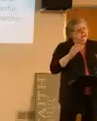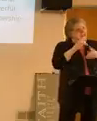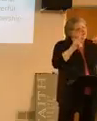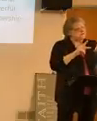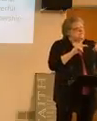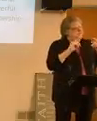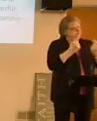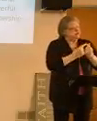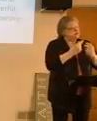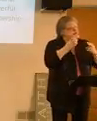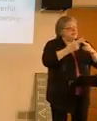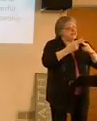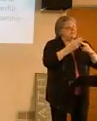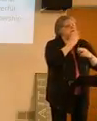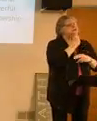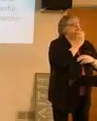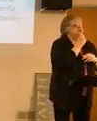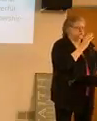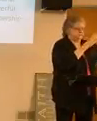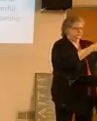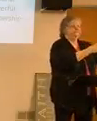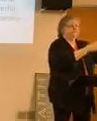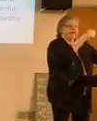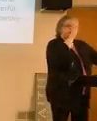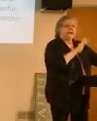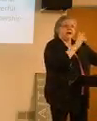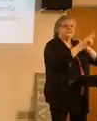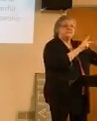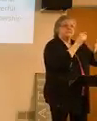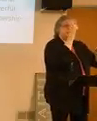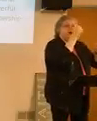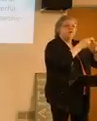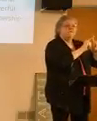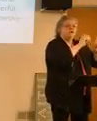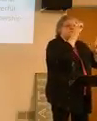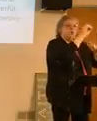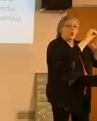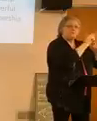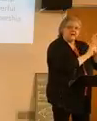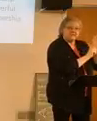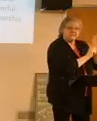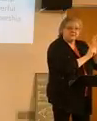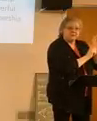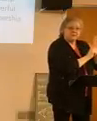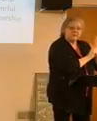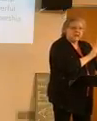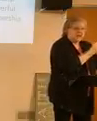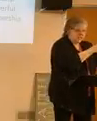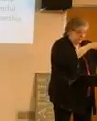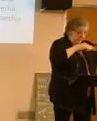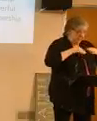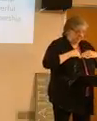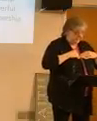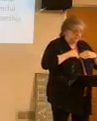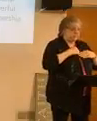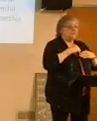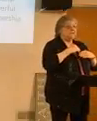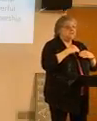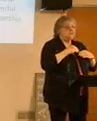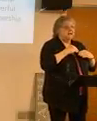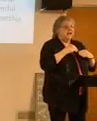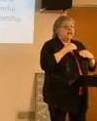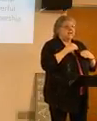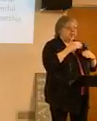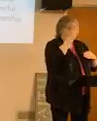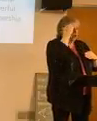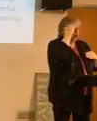people group called the Jewish people, God's people of the Old Testament, where they came to believe that God only loved